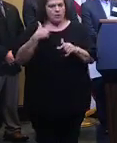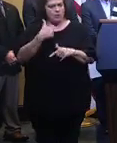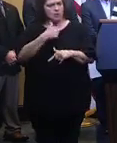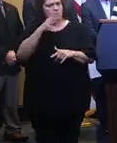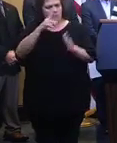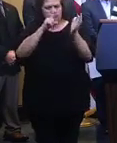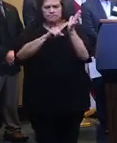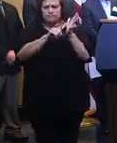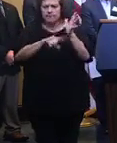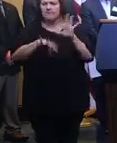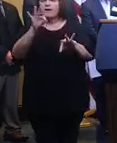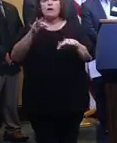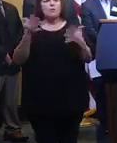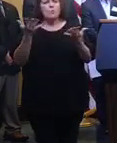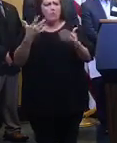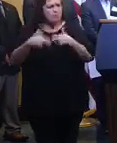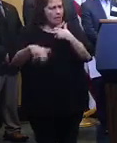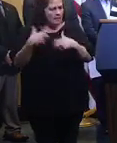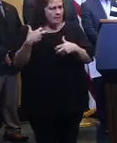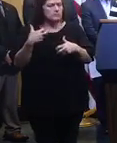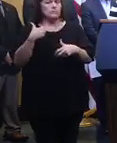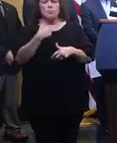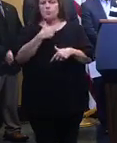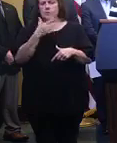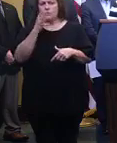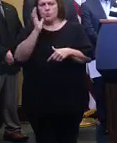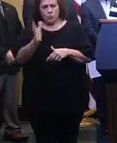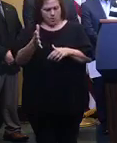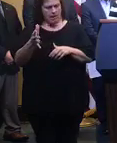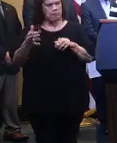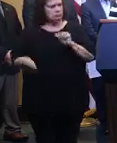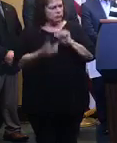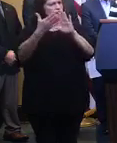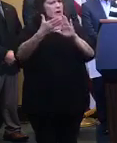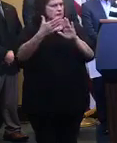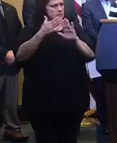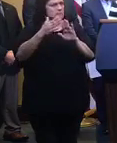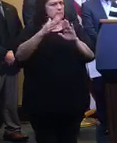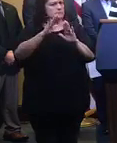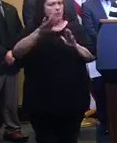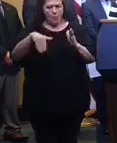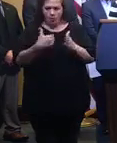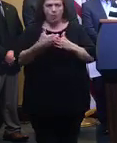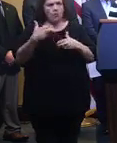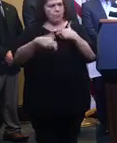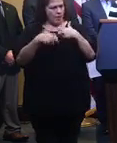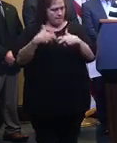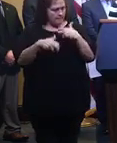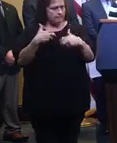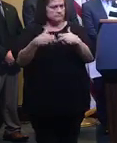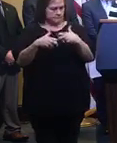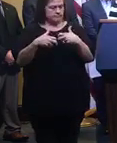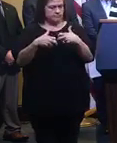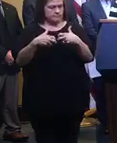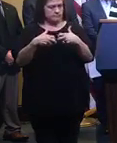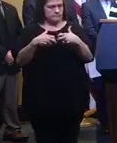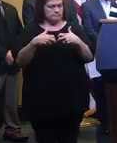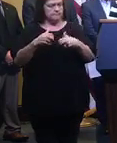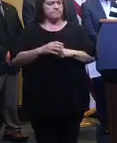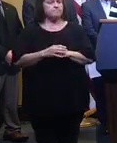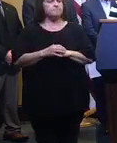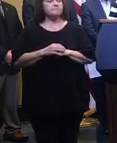with, and also the resources that are necessary to address these issues holistically as it relates to the entire